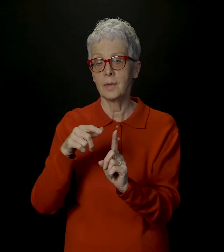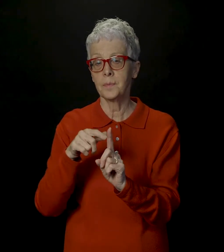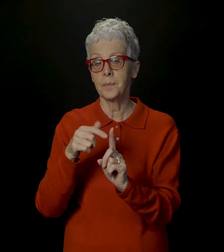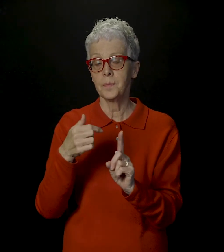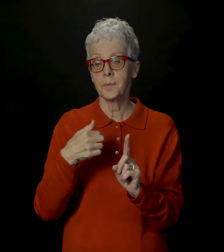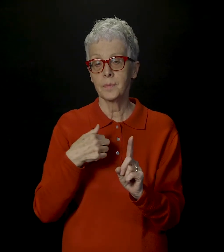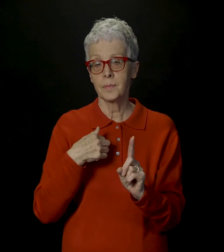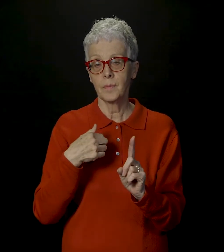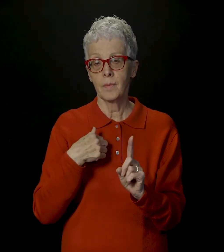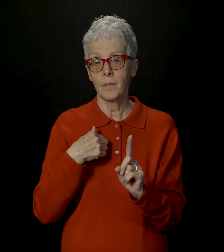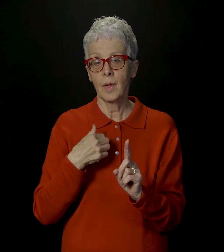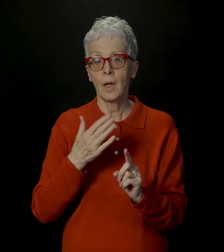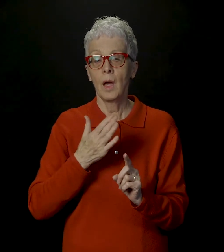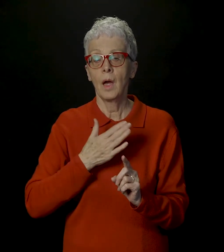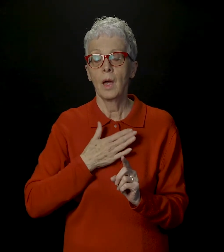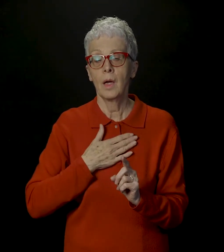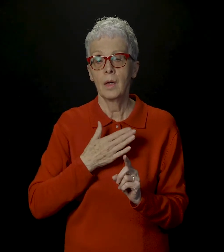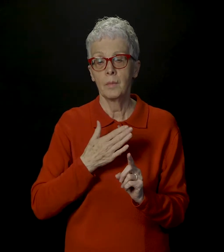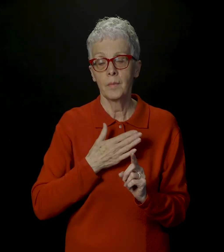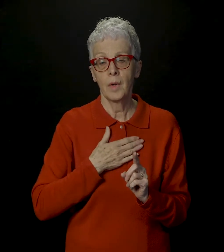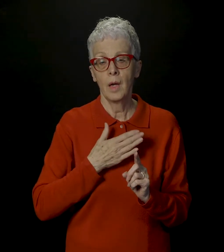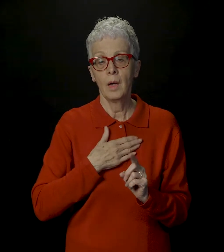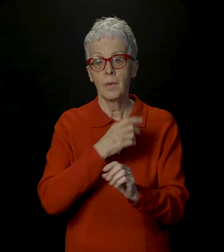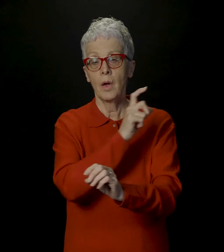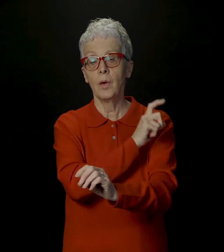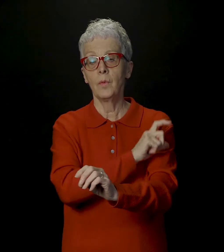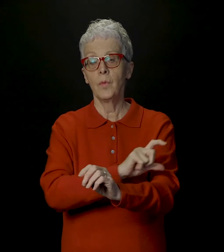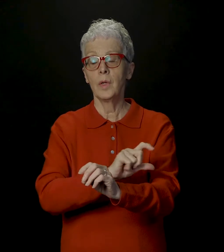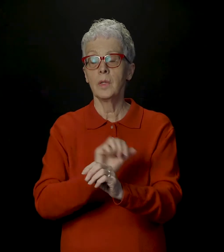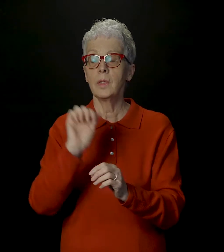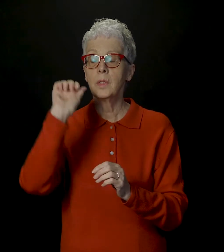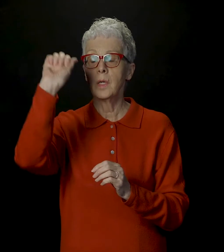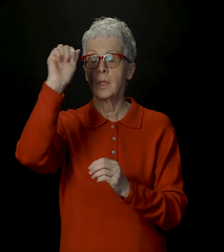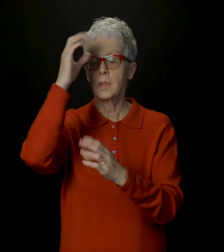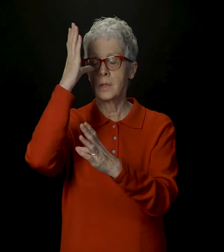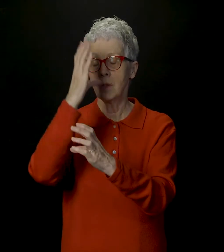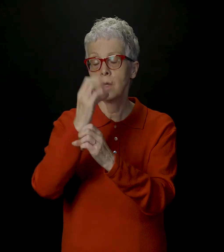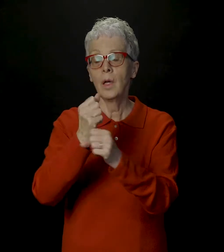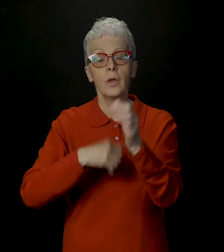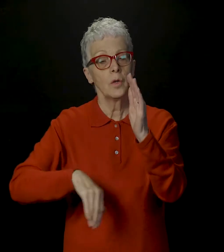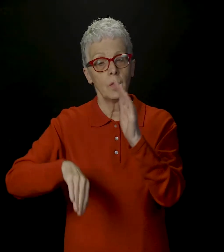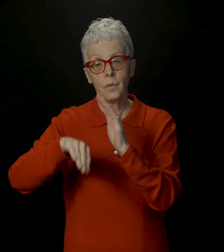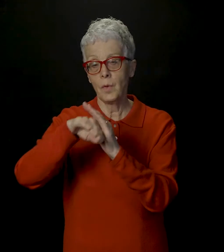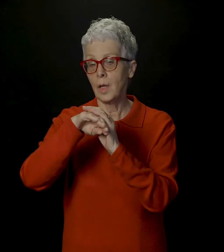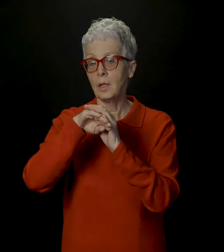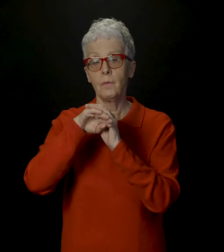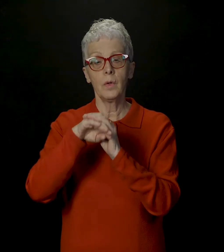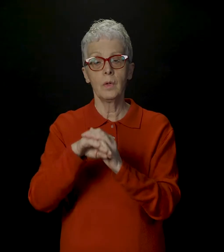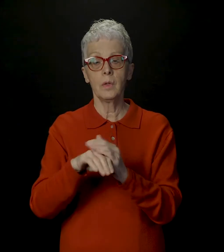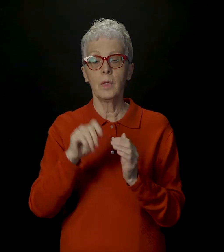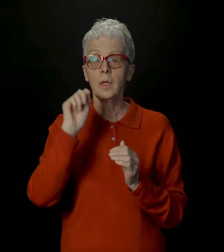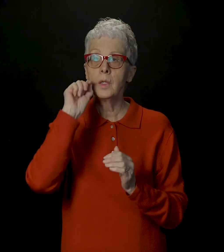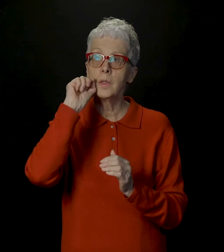I'm confident I'm confident I'm Your